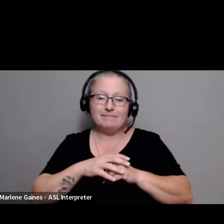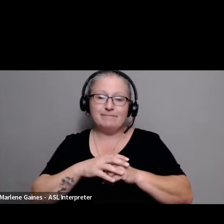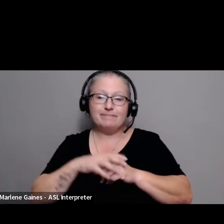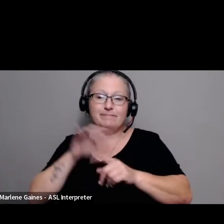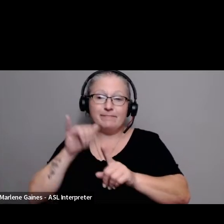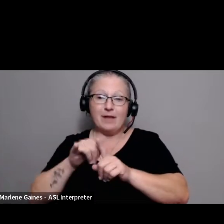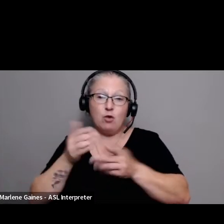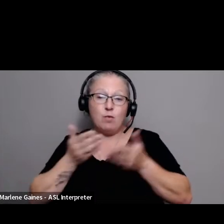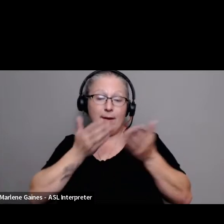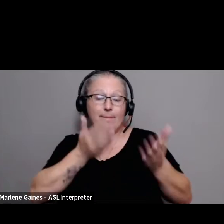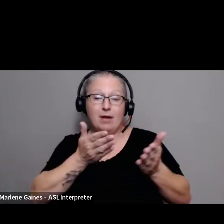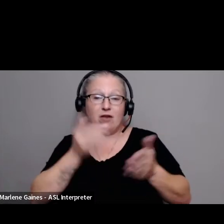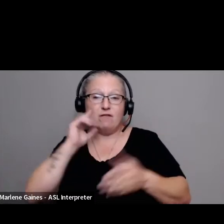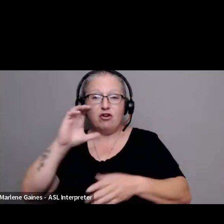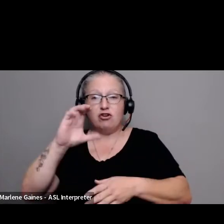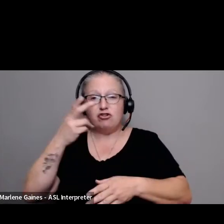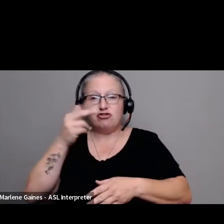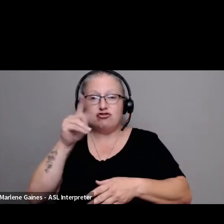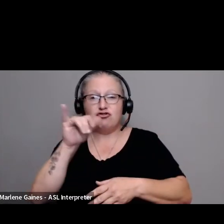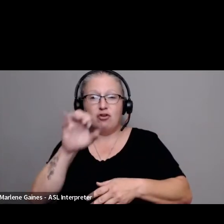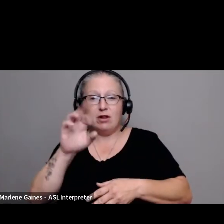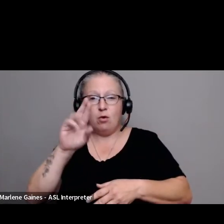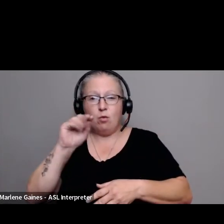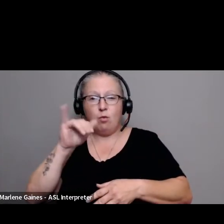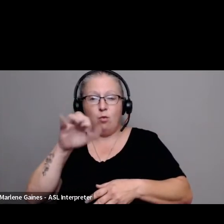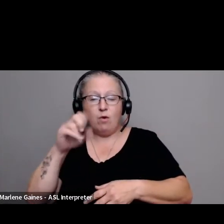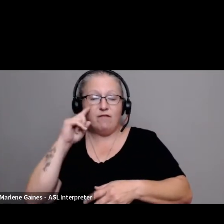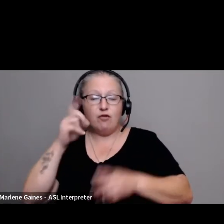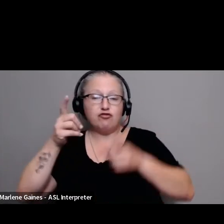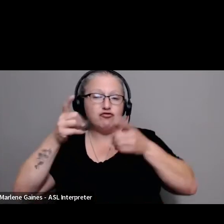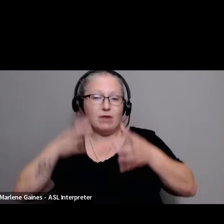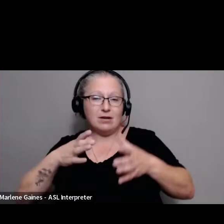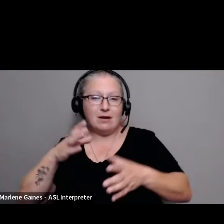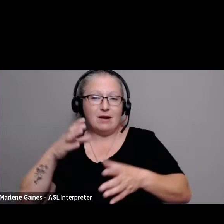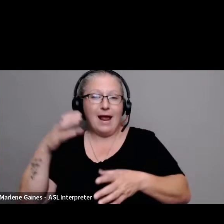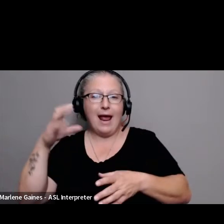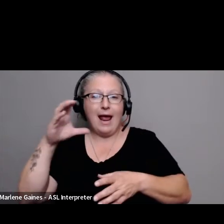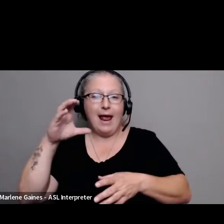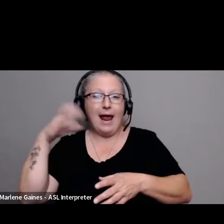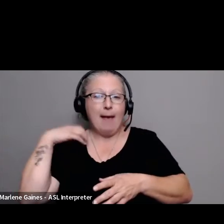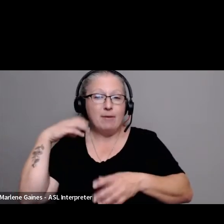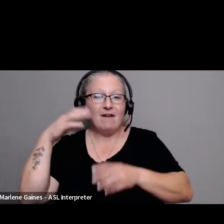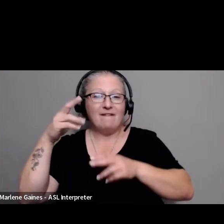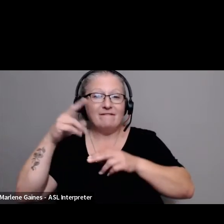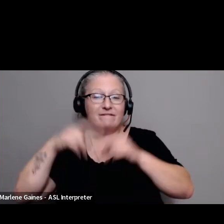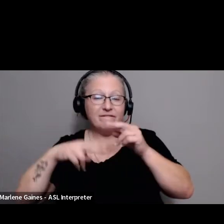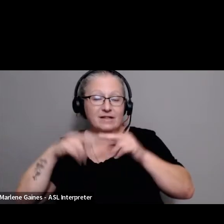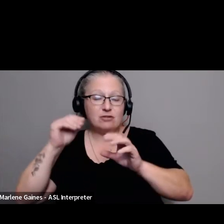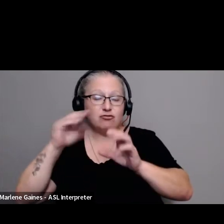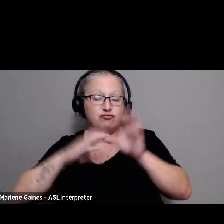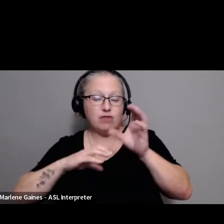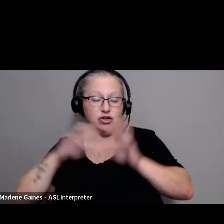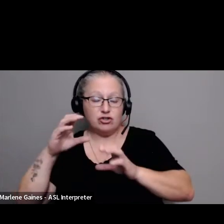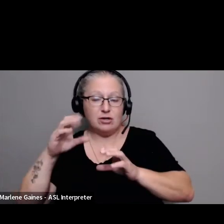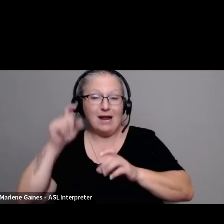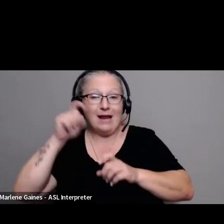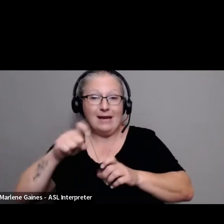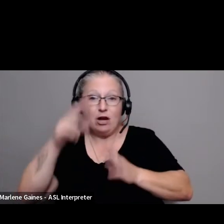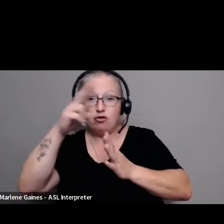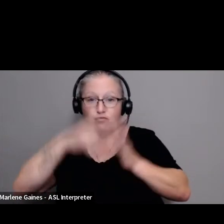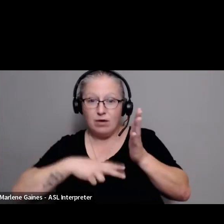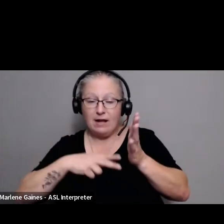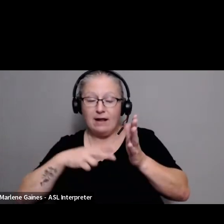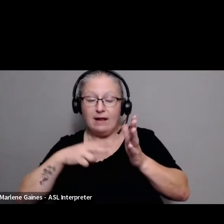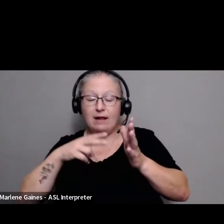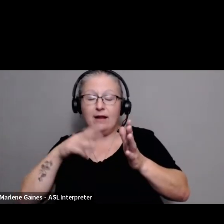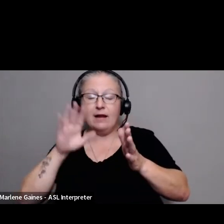is the recommendation of Charlie Royce to the Director of the Capital Facilities and Construction. And I need to read out the